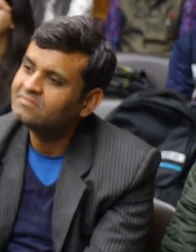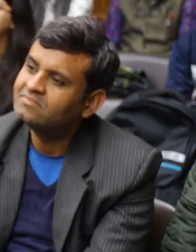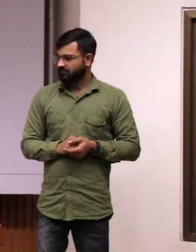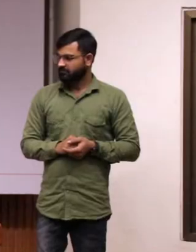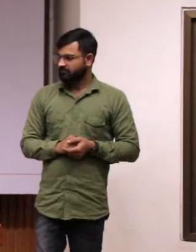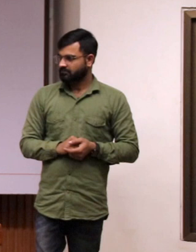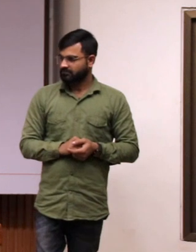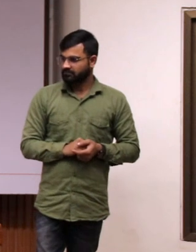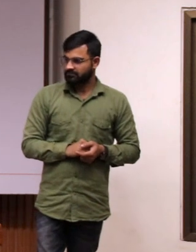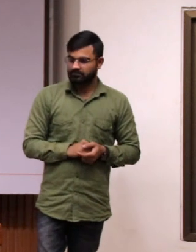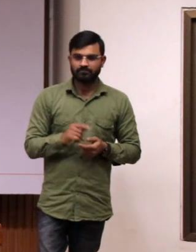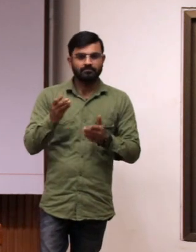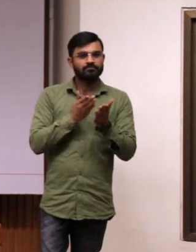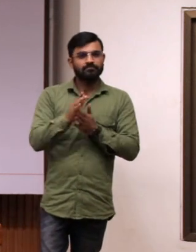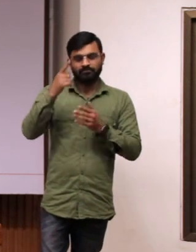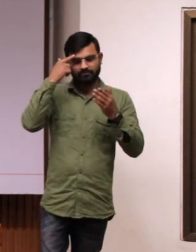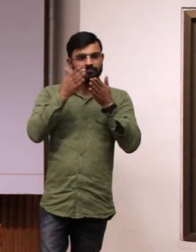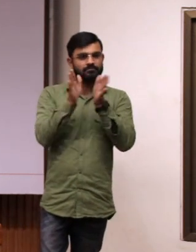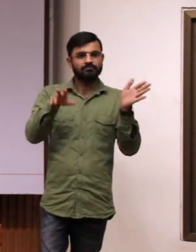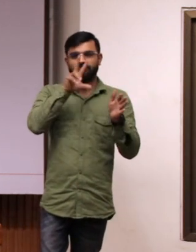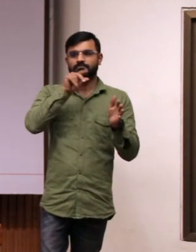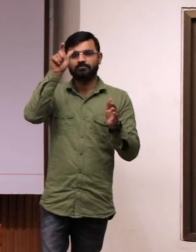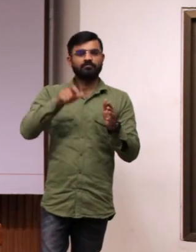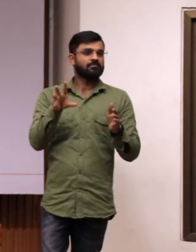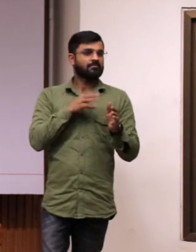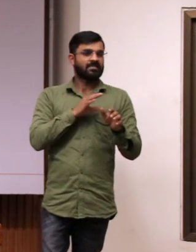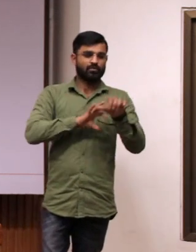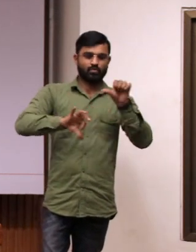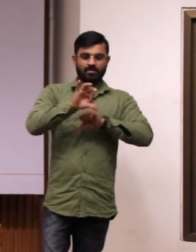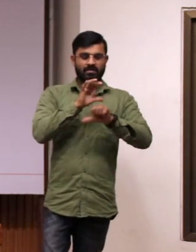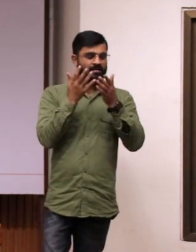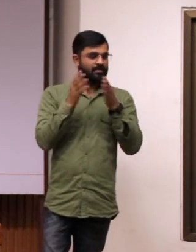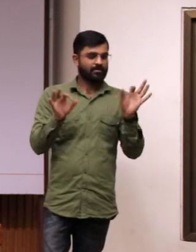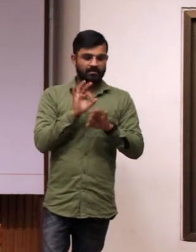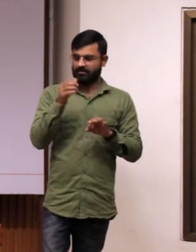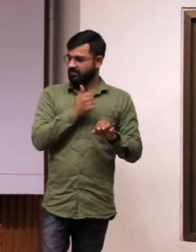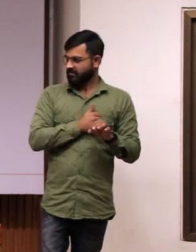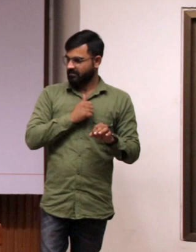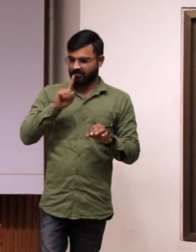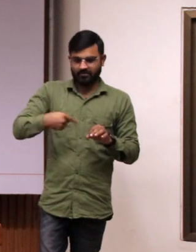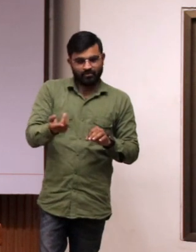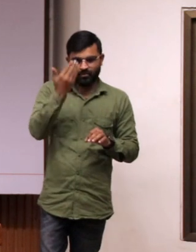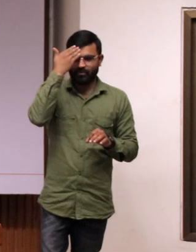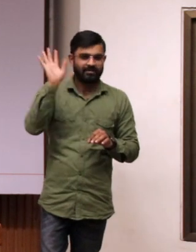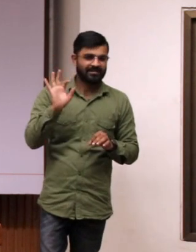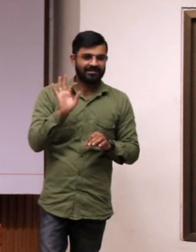So he always speaks his mind. He's one of the most fearless scientists I know. I'm sorry, tomorrow I don't know.